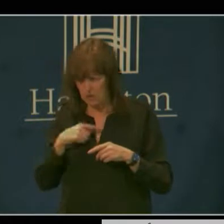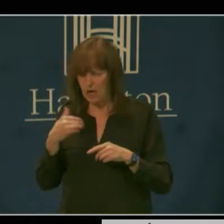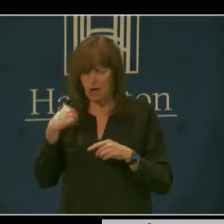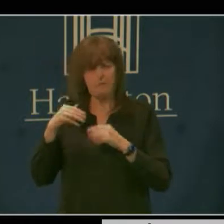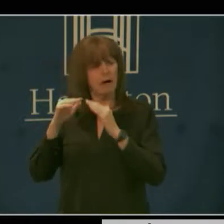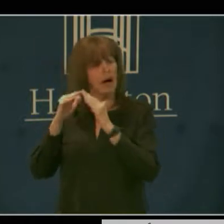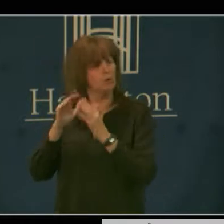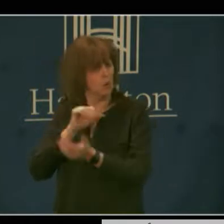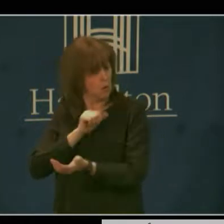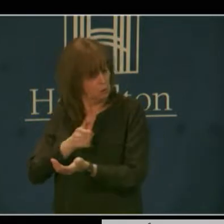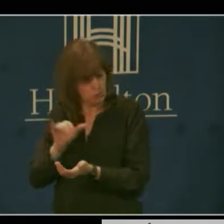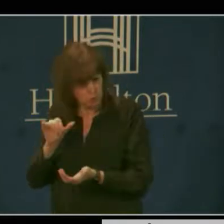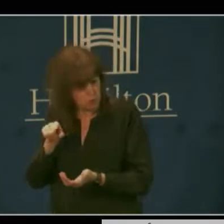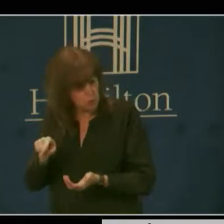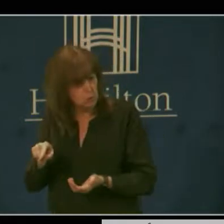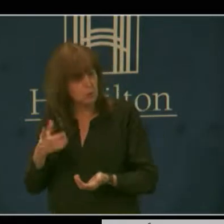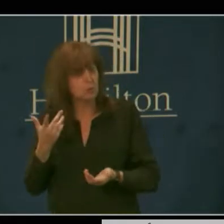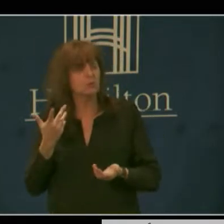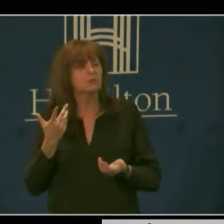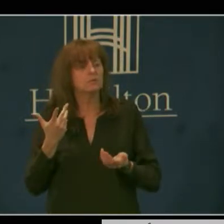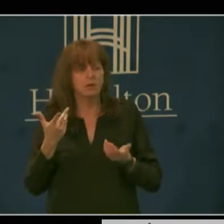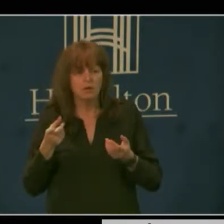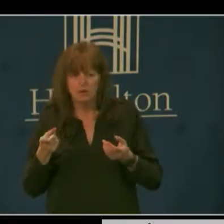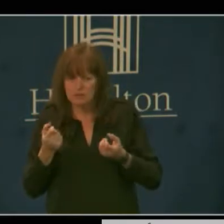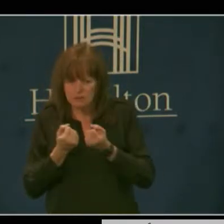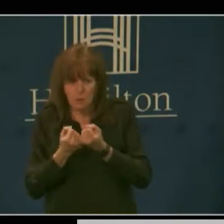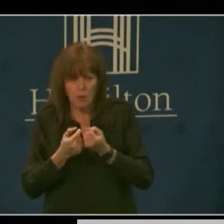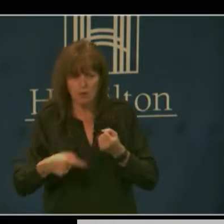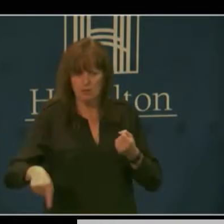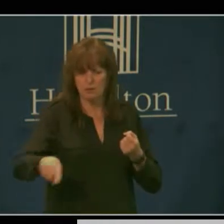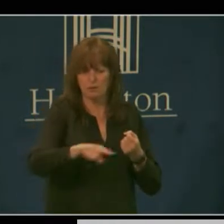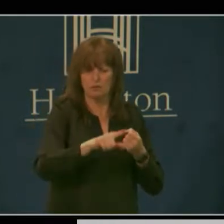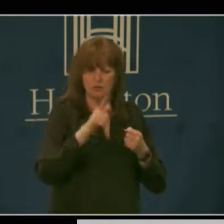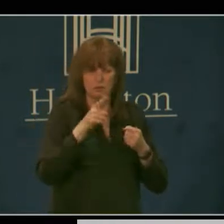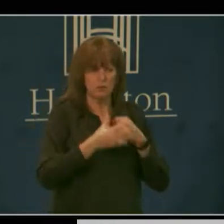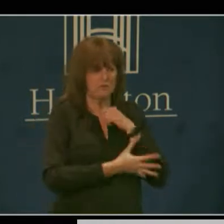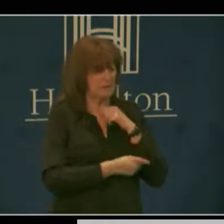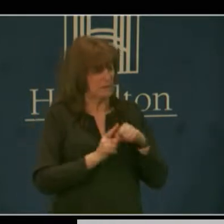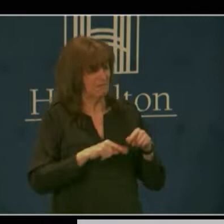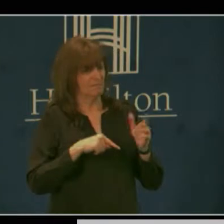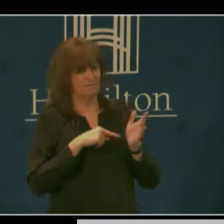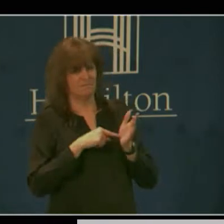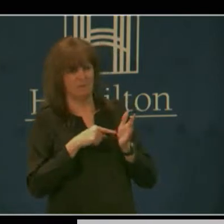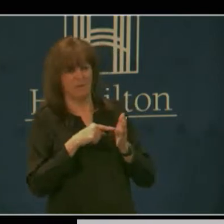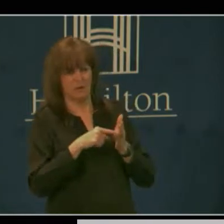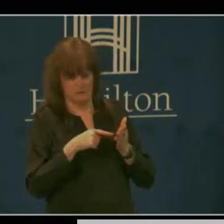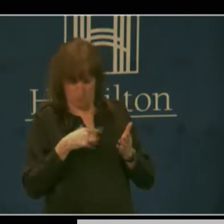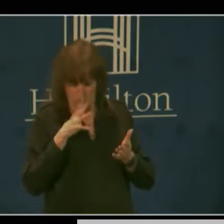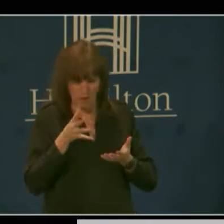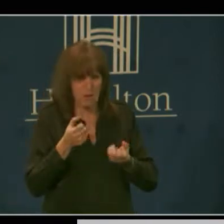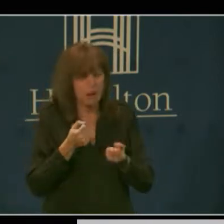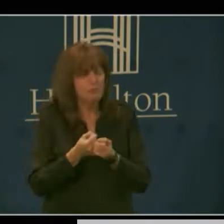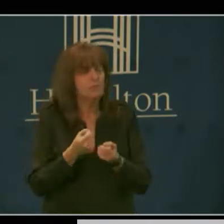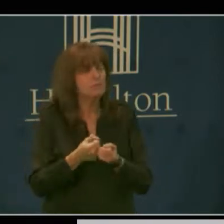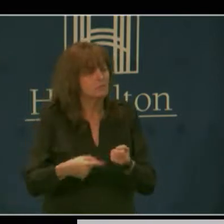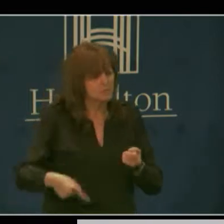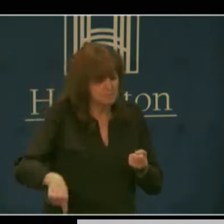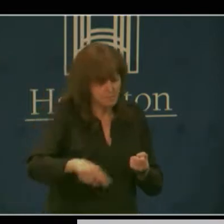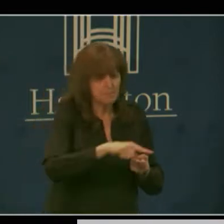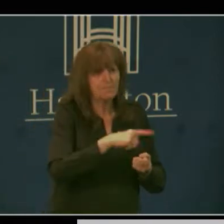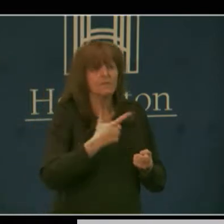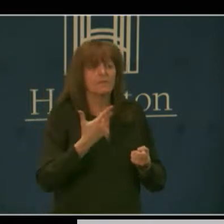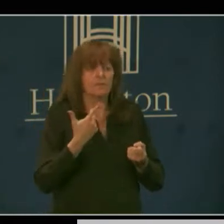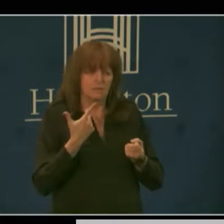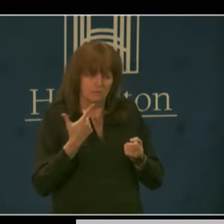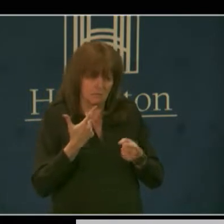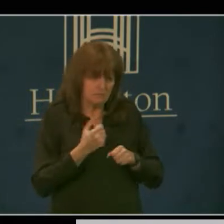vulnerable individuals from a financial perspective. And we are supporting them so that they are stable through this process. Of course, without evictions, there may